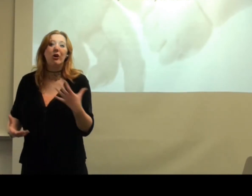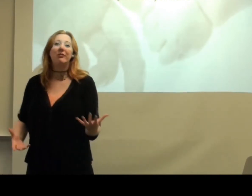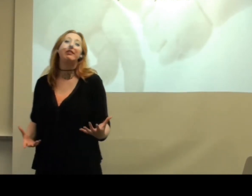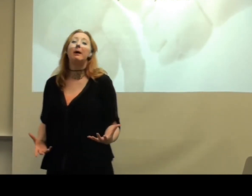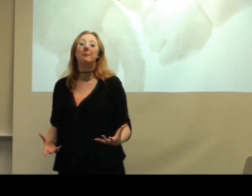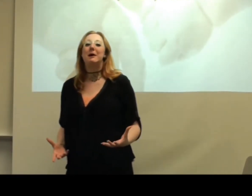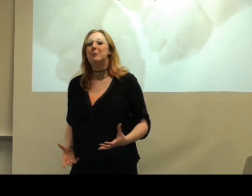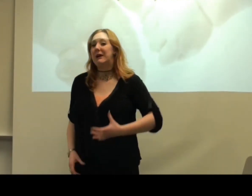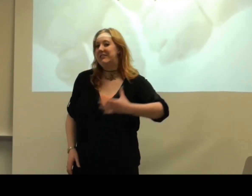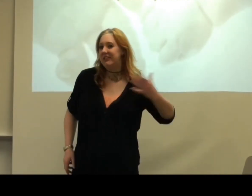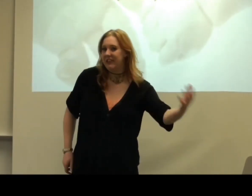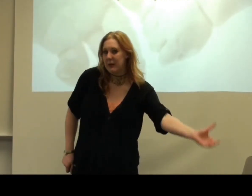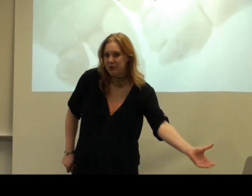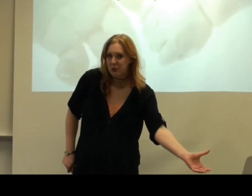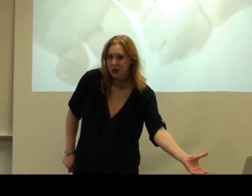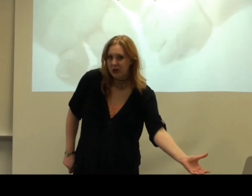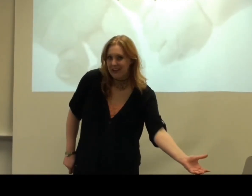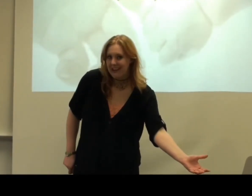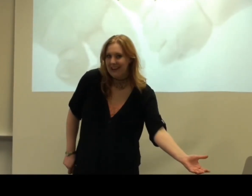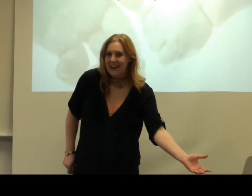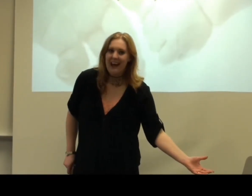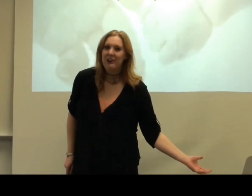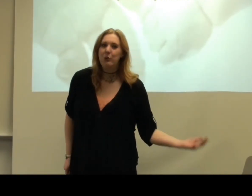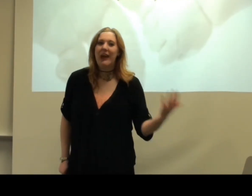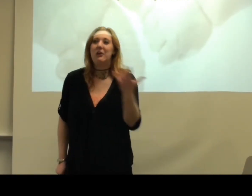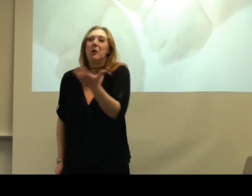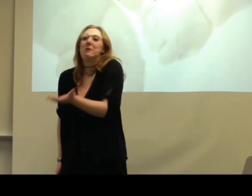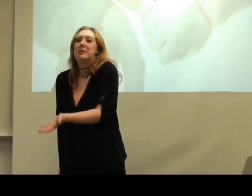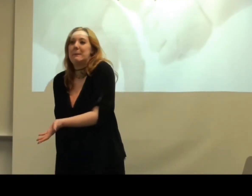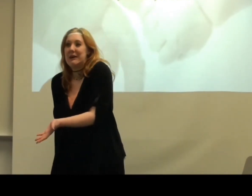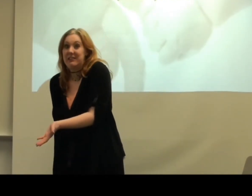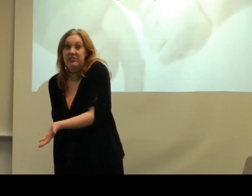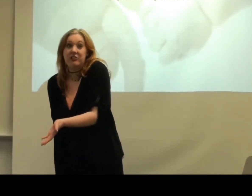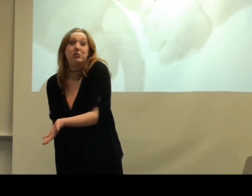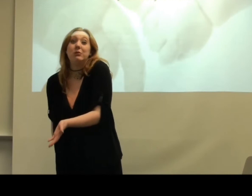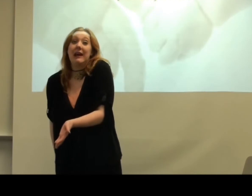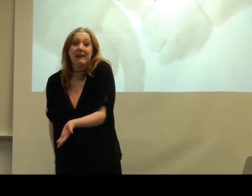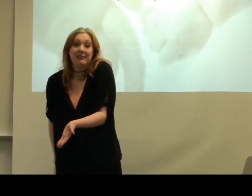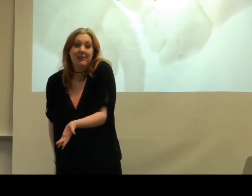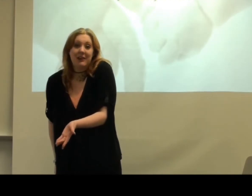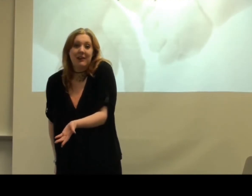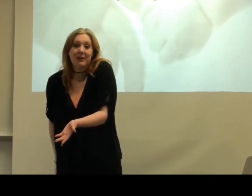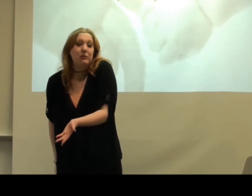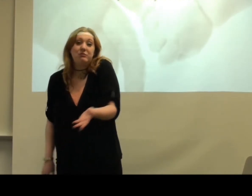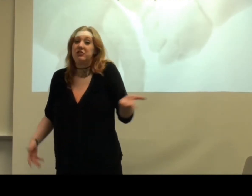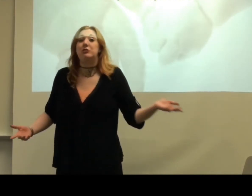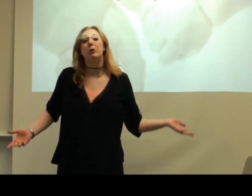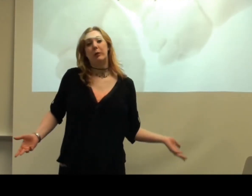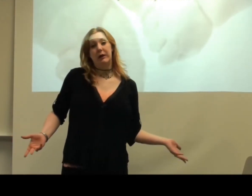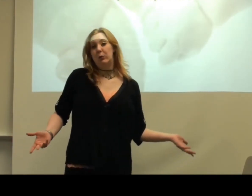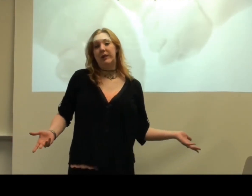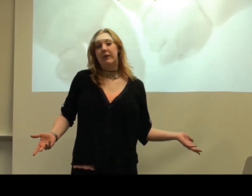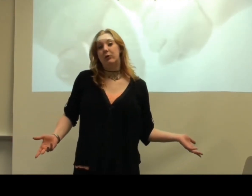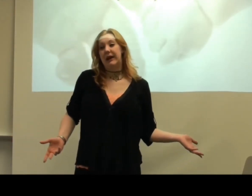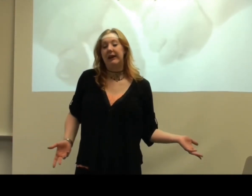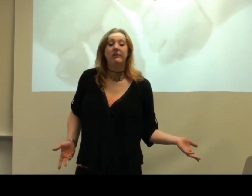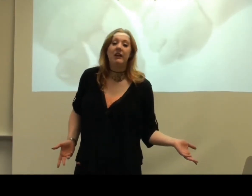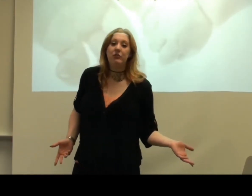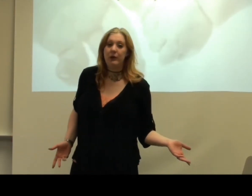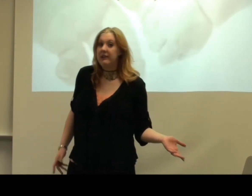hurt them by teaching them too early, and you can't hurt them by teaching too late. Just do it when they're ready, and do it